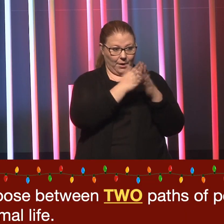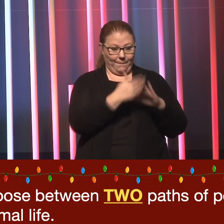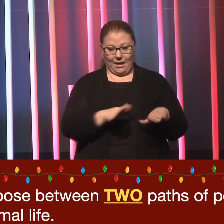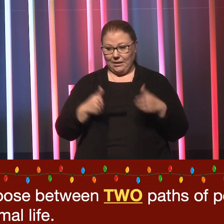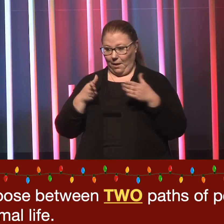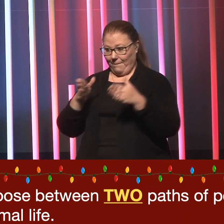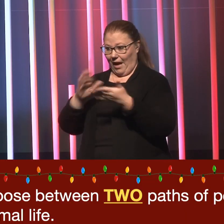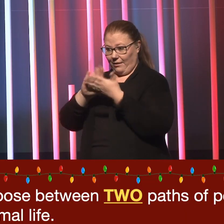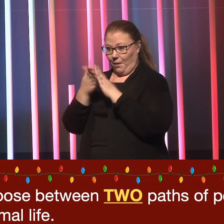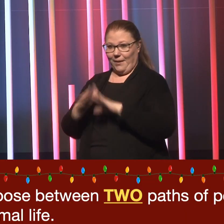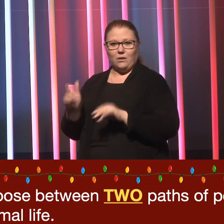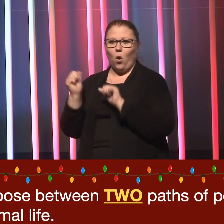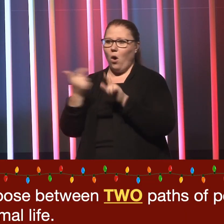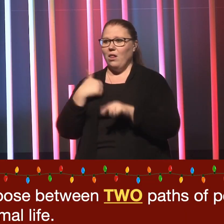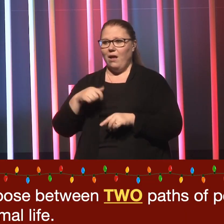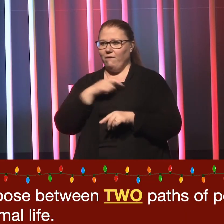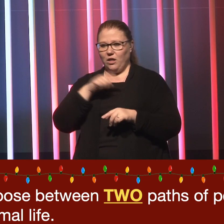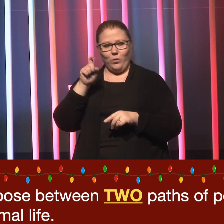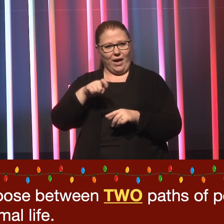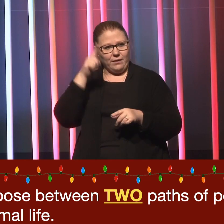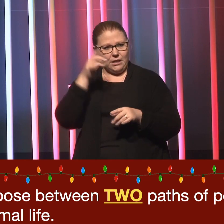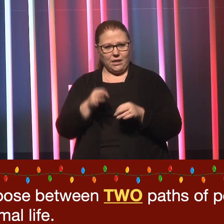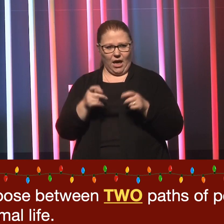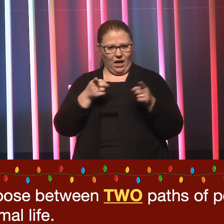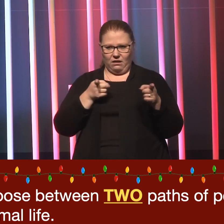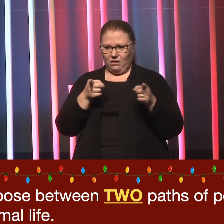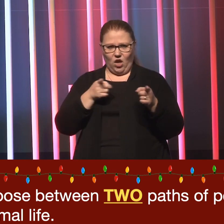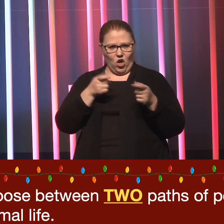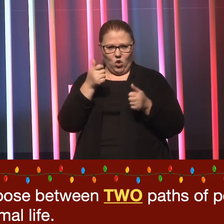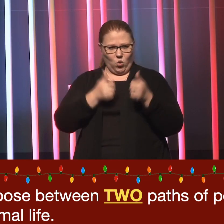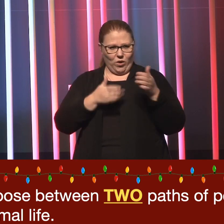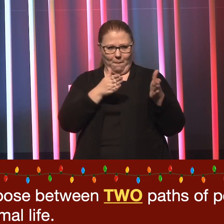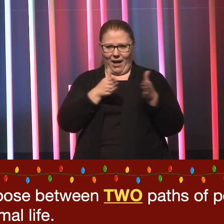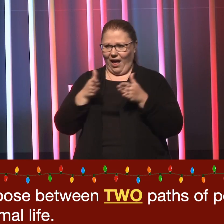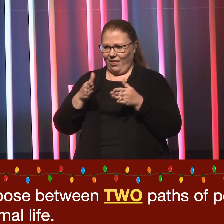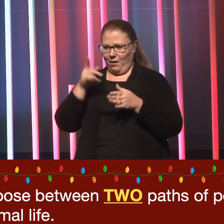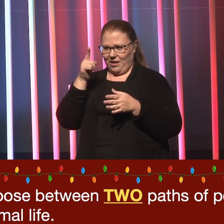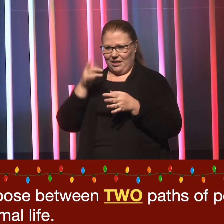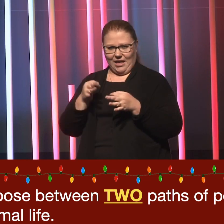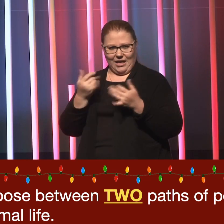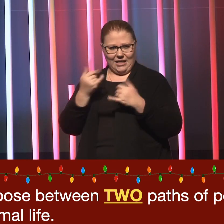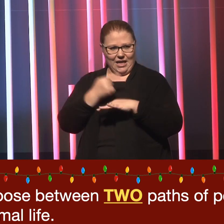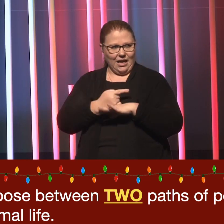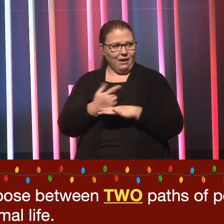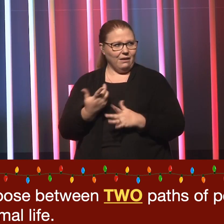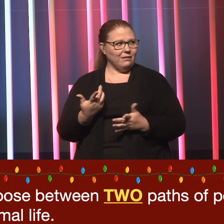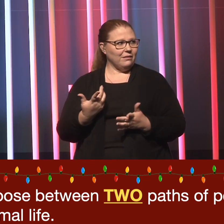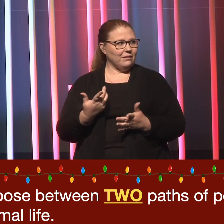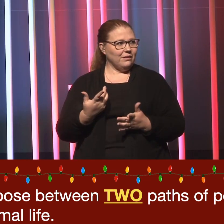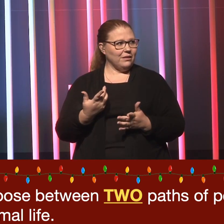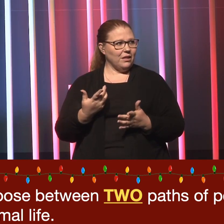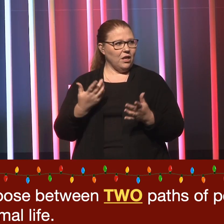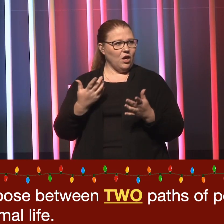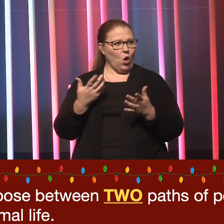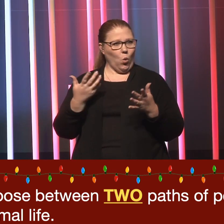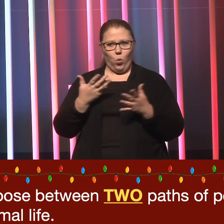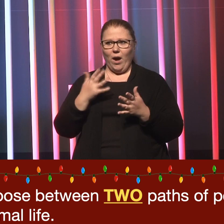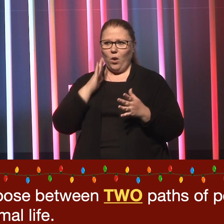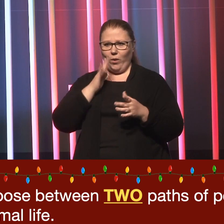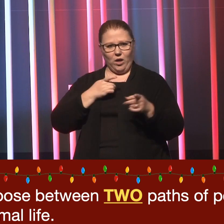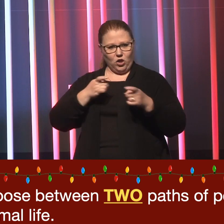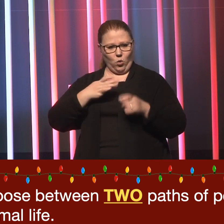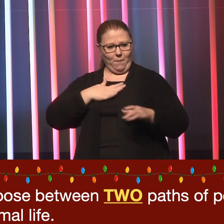of us. Every day we got to wake up and we got to say, which path will I choose today? What will govern my